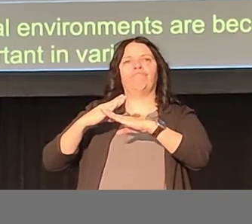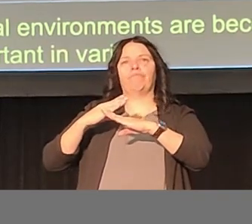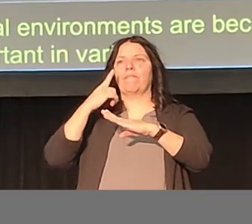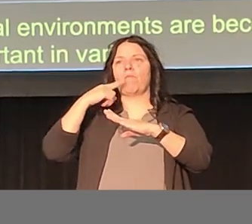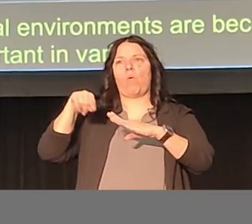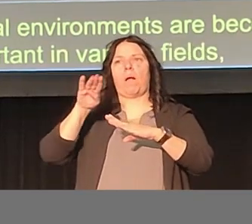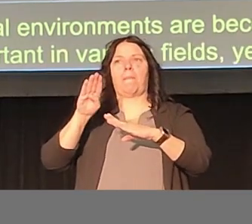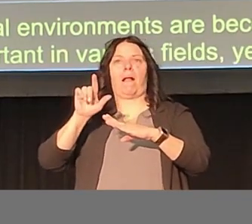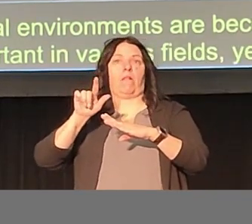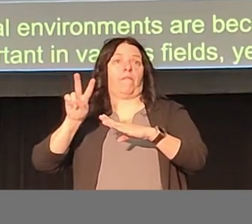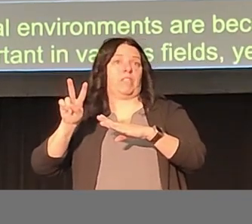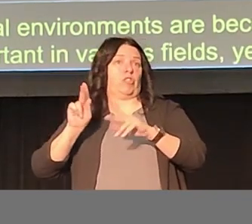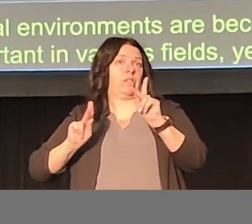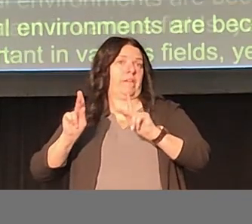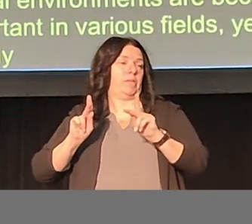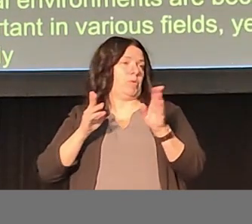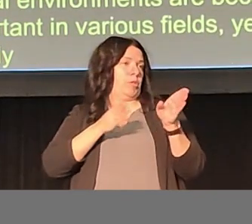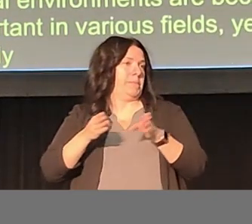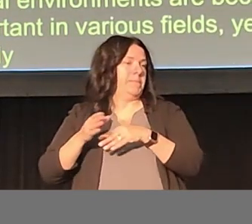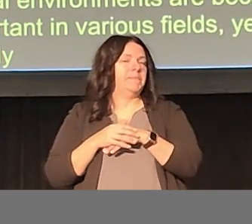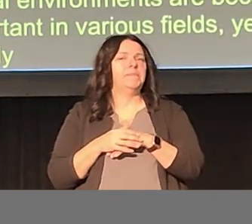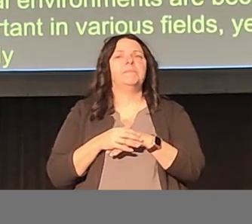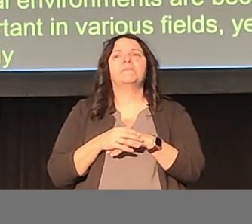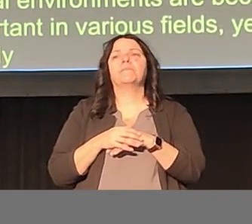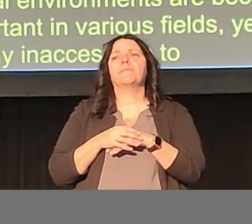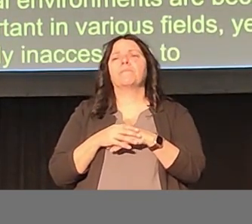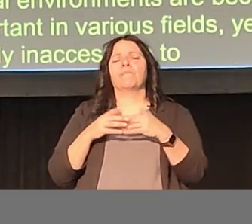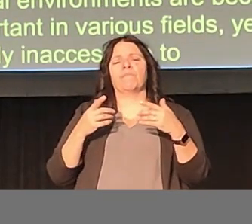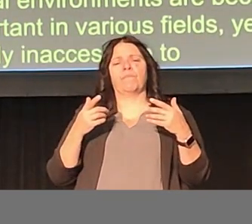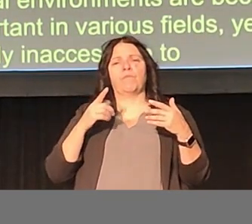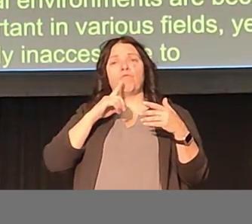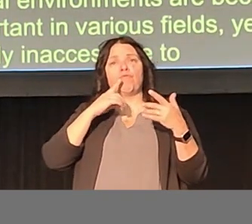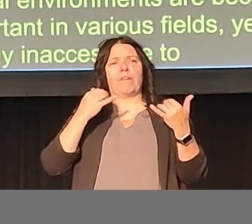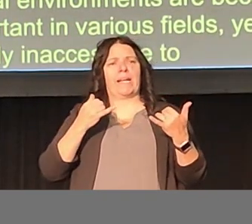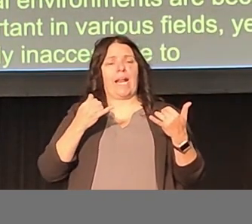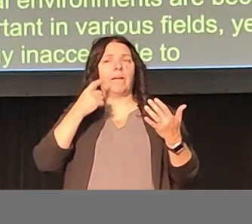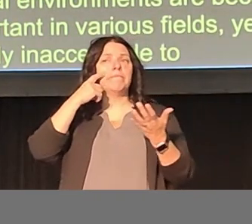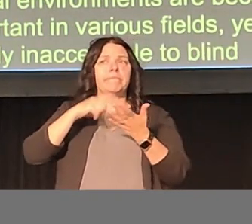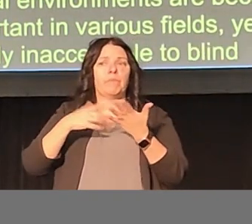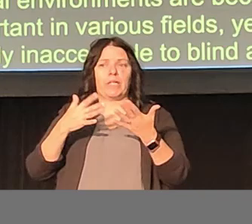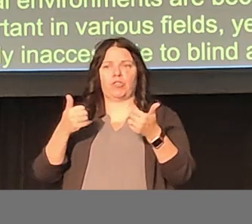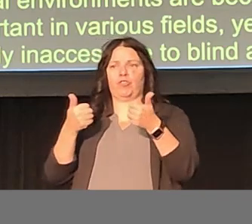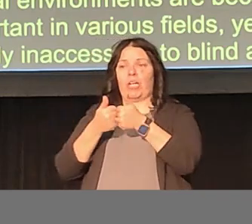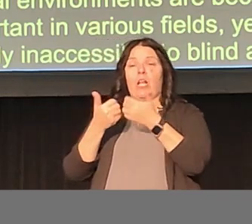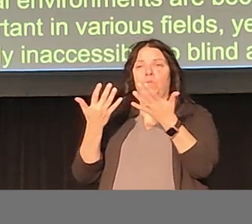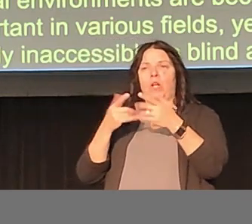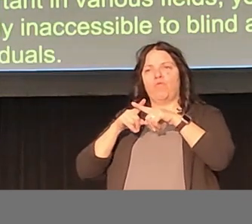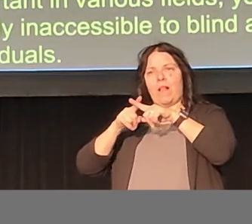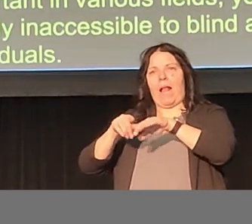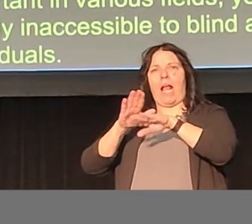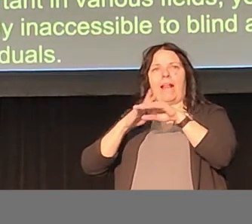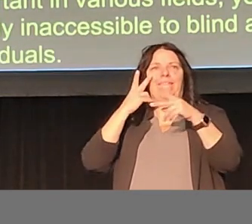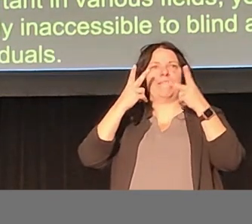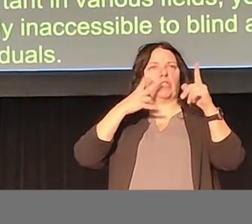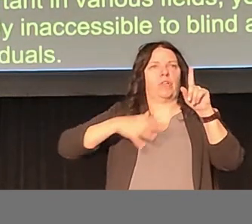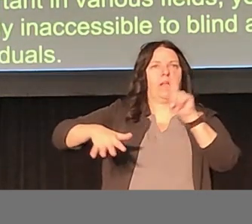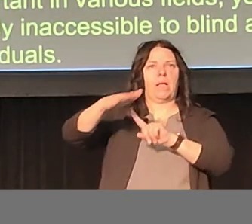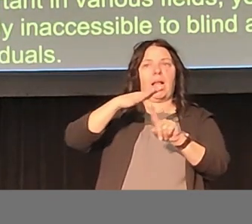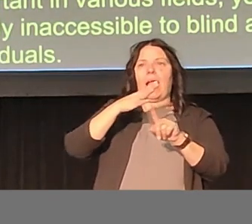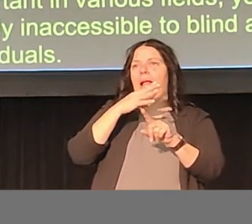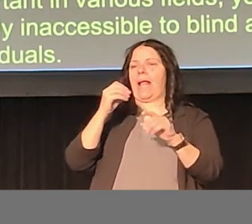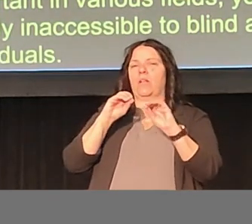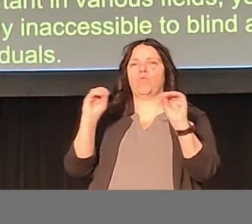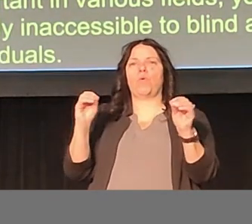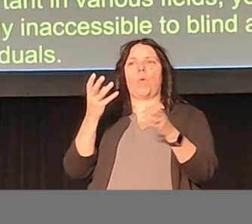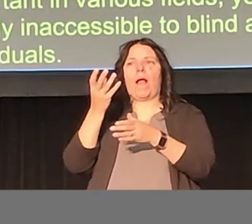and low vision individuals. The primary challenge lies in the heavy reliance on visual elements and the absence of